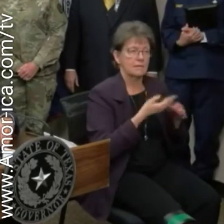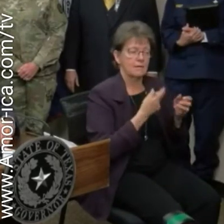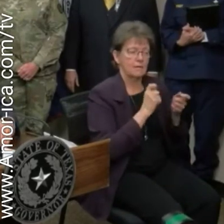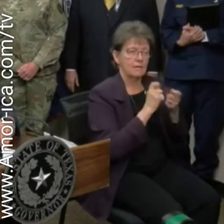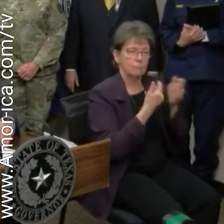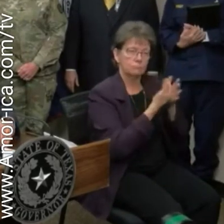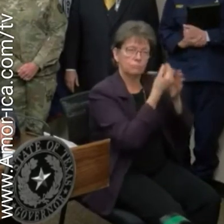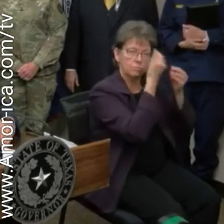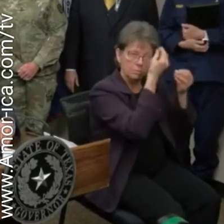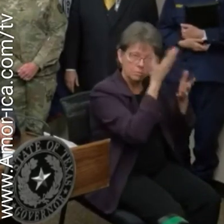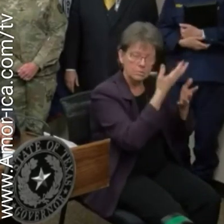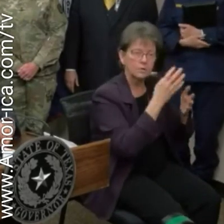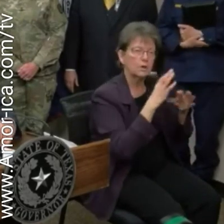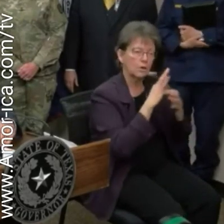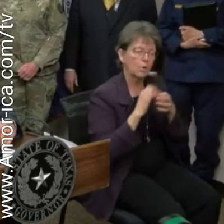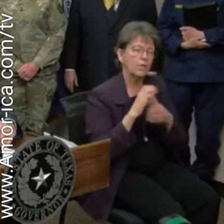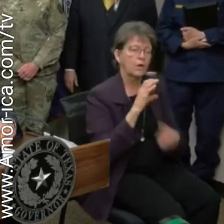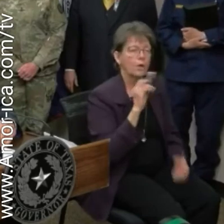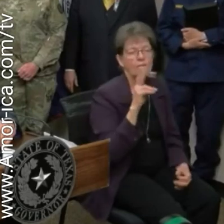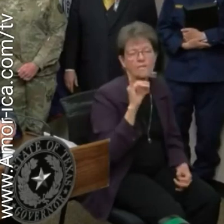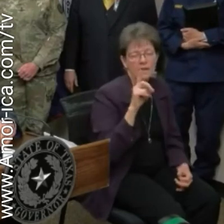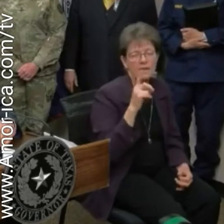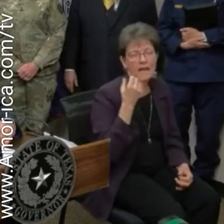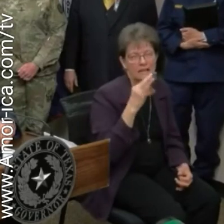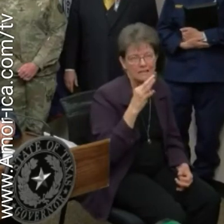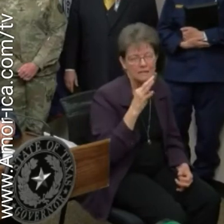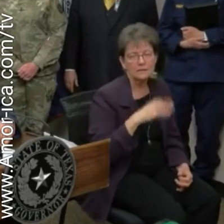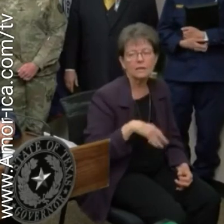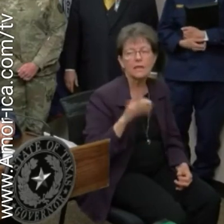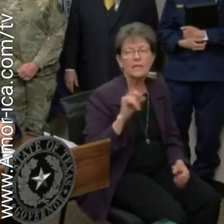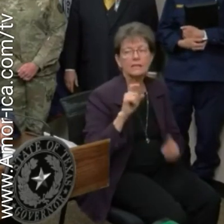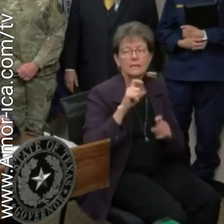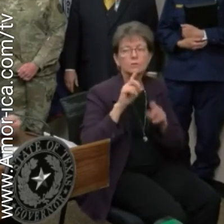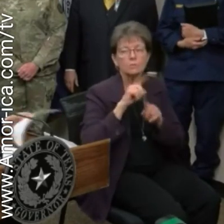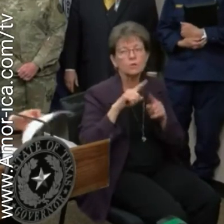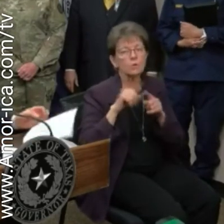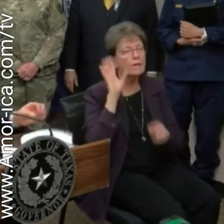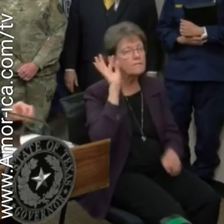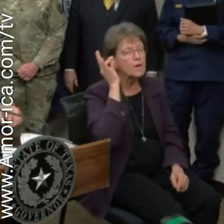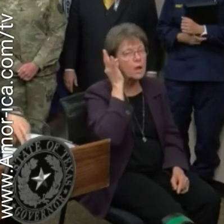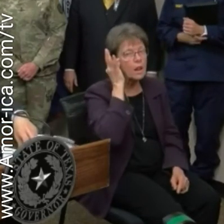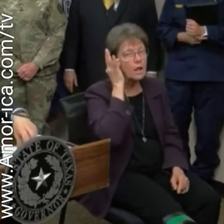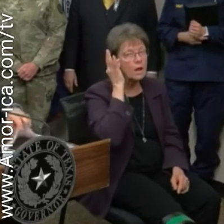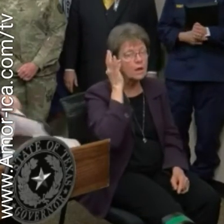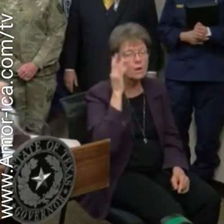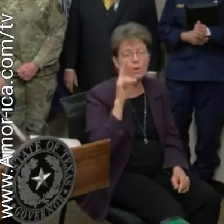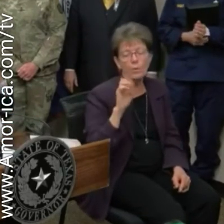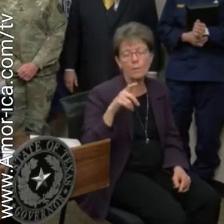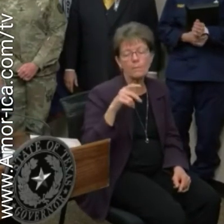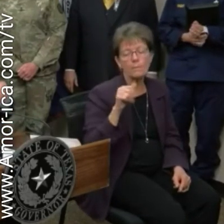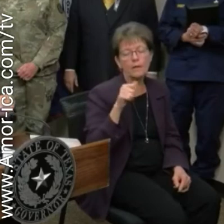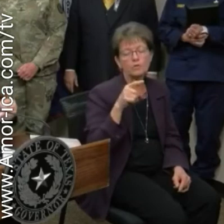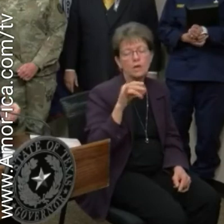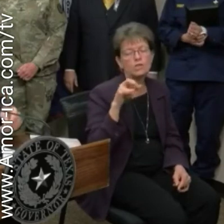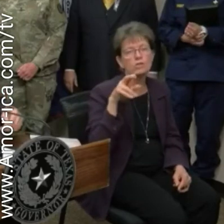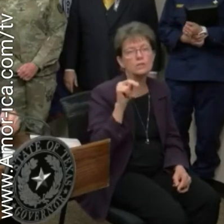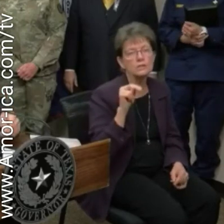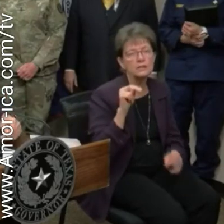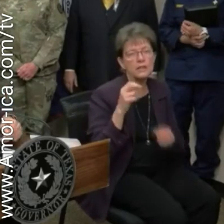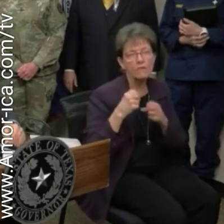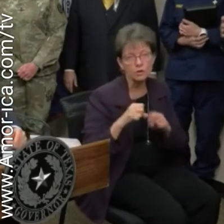COVID-19. The next is the Texas response to the federal repatriation efforts. And